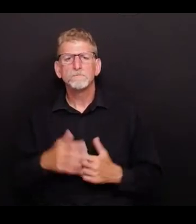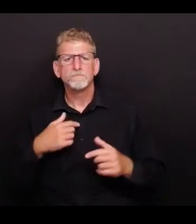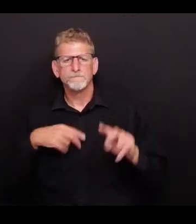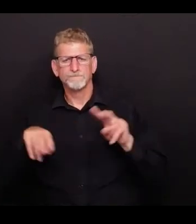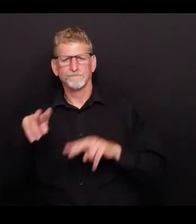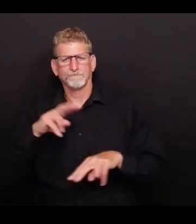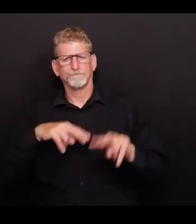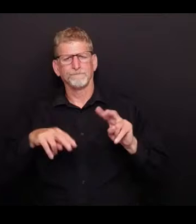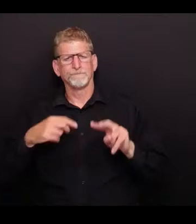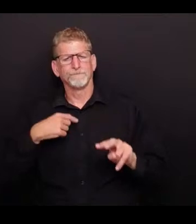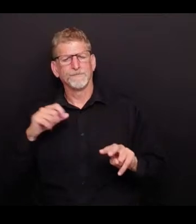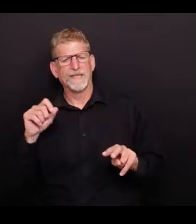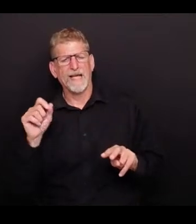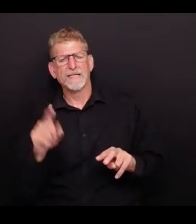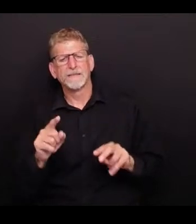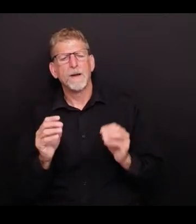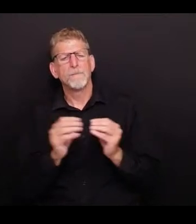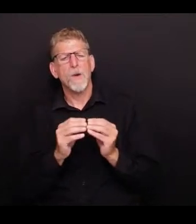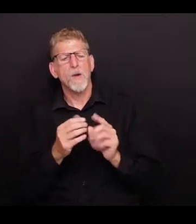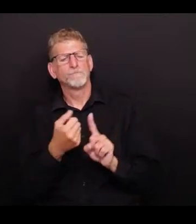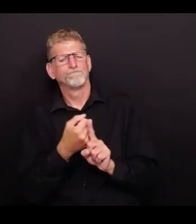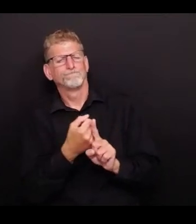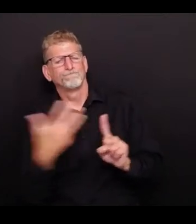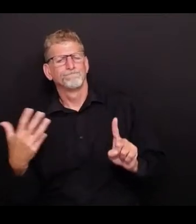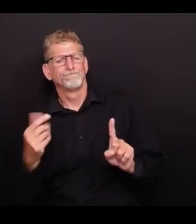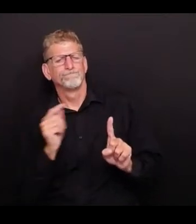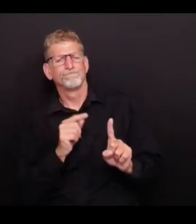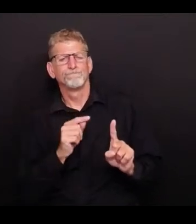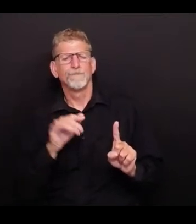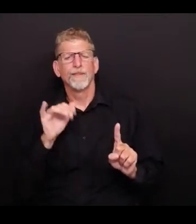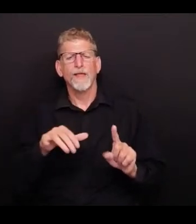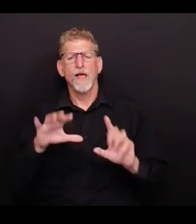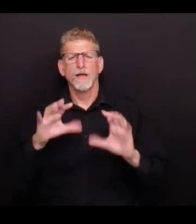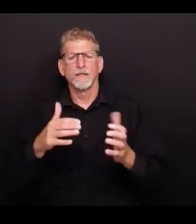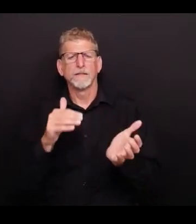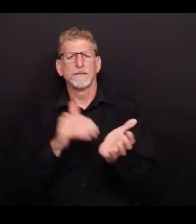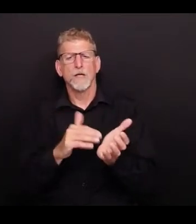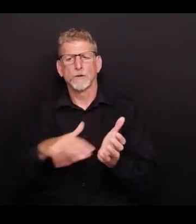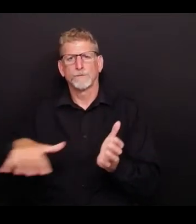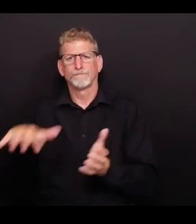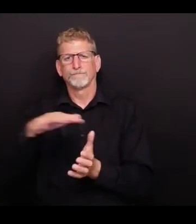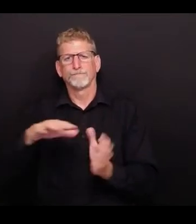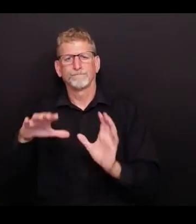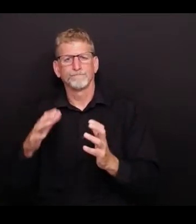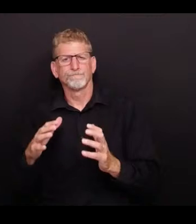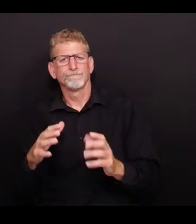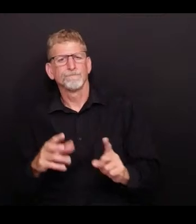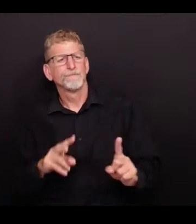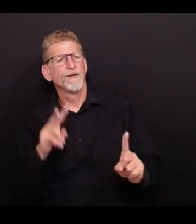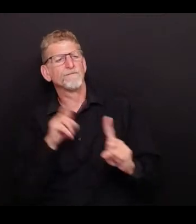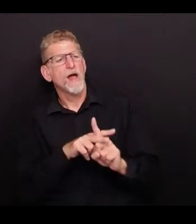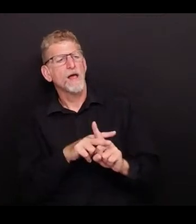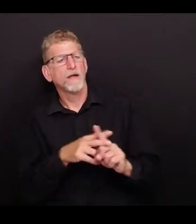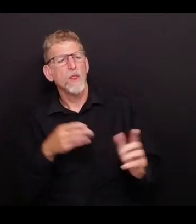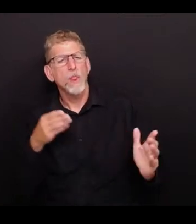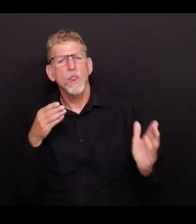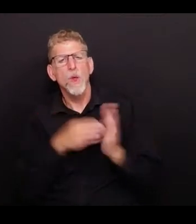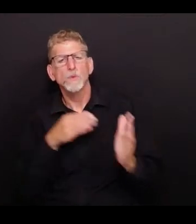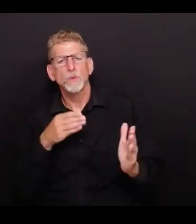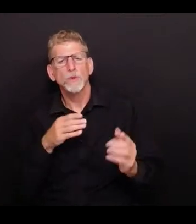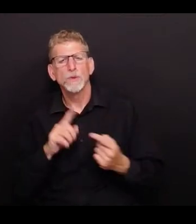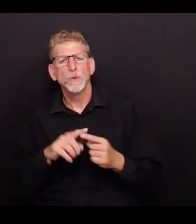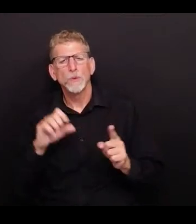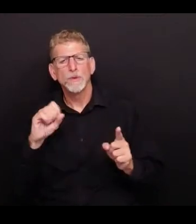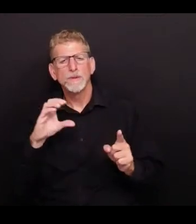Piggybacking on that a little bit, there was a lawsuit filed by a group of doctors, including Scott Jensen, the Minnesota